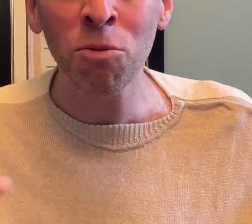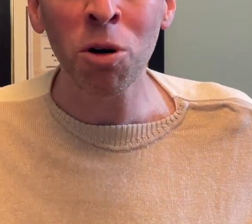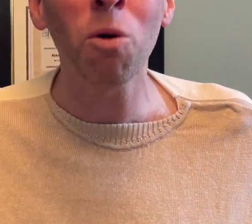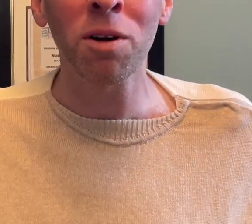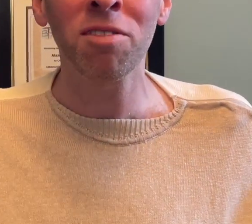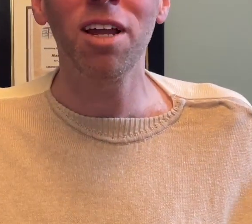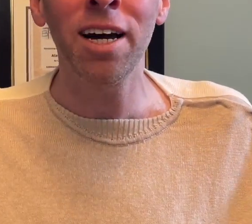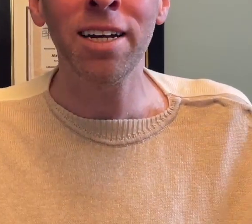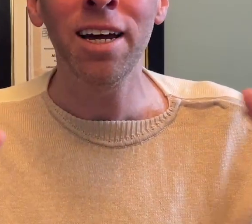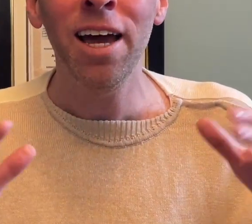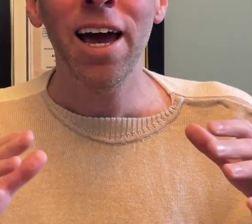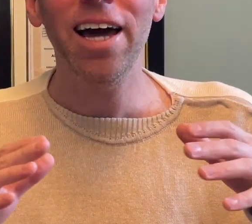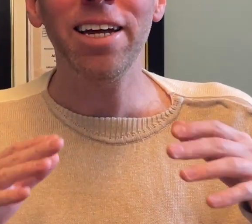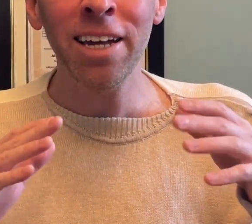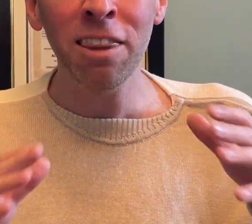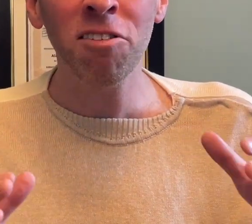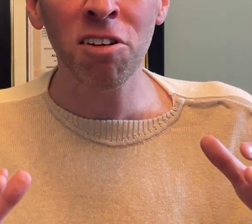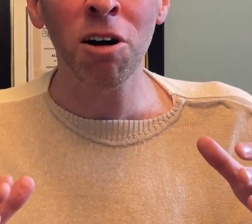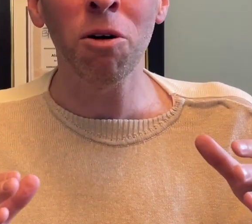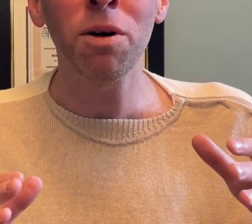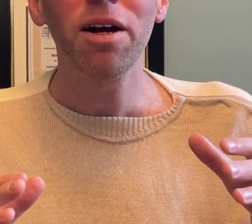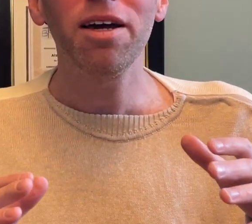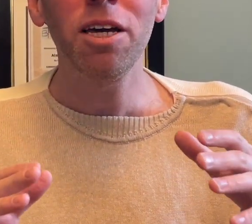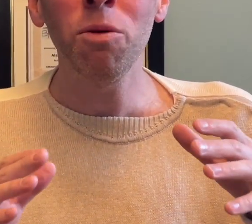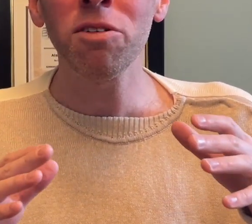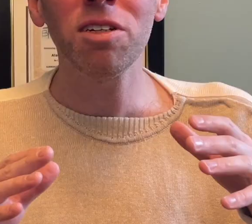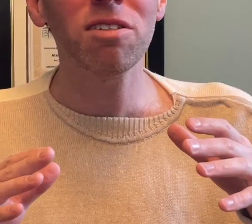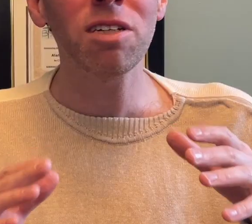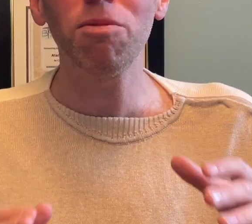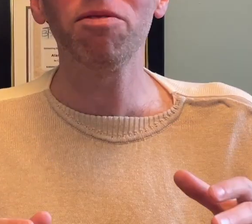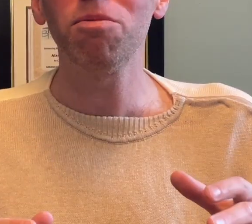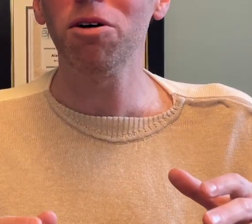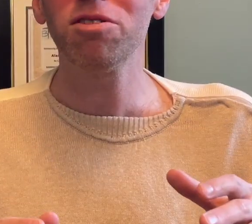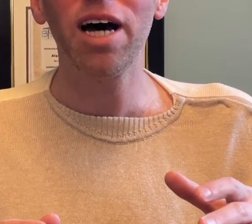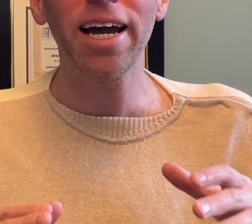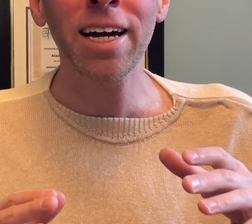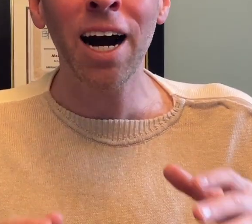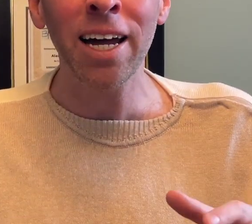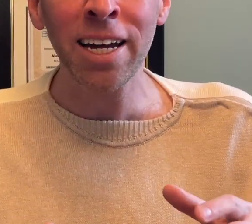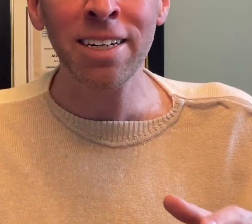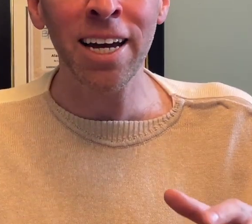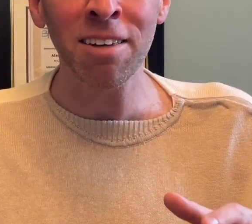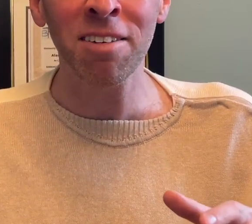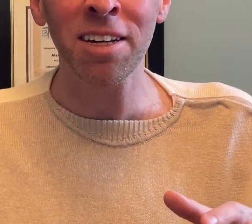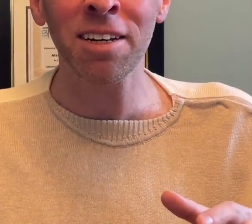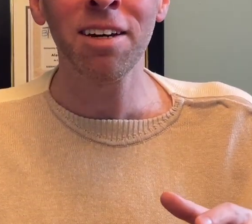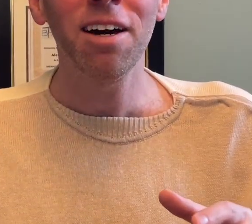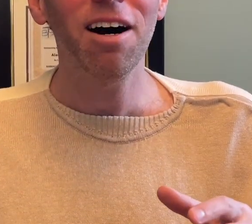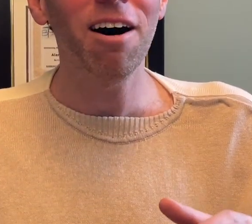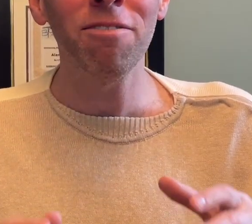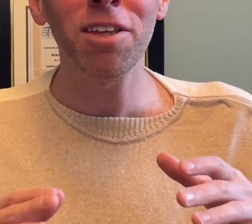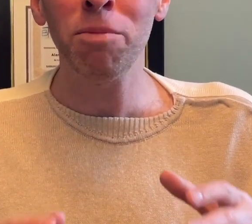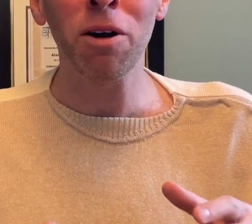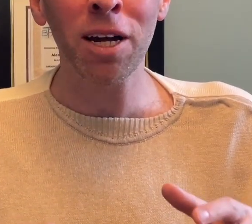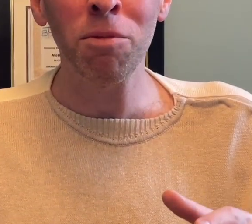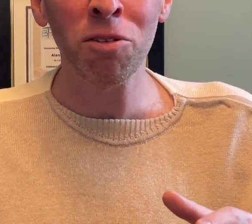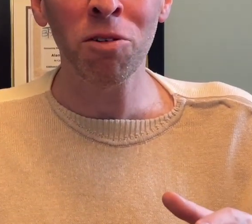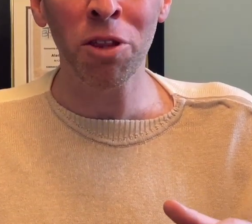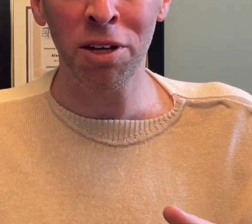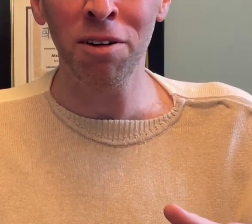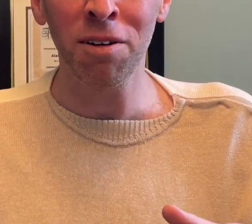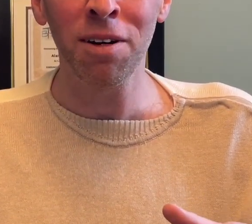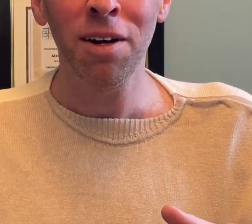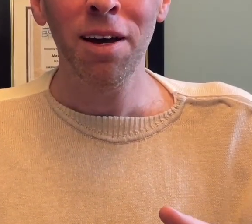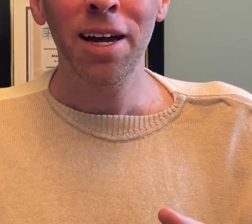the actual chorus line. And in the show, you will see some of the most iconic dancing of the American